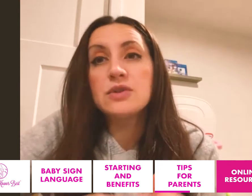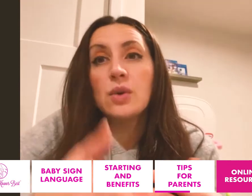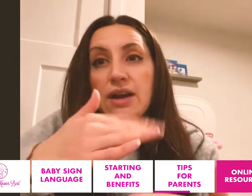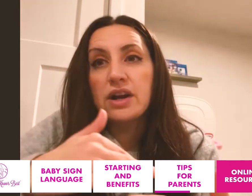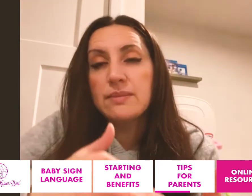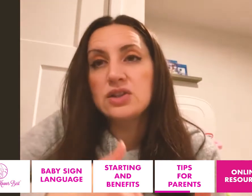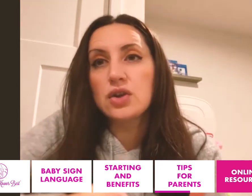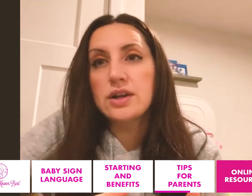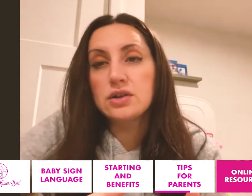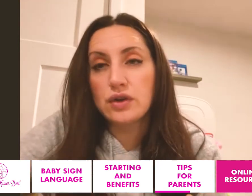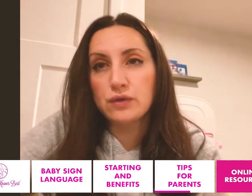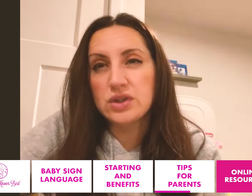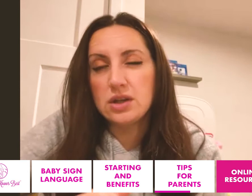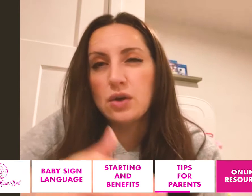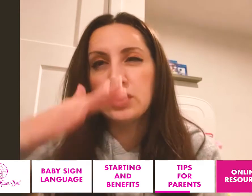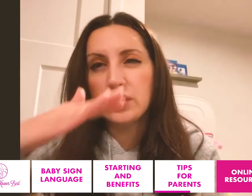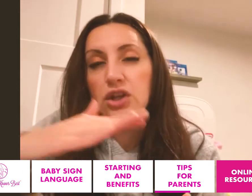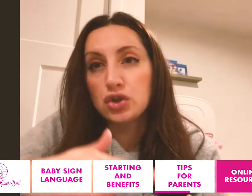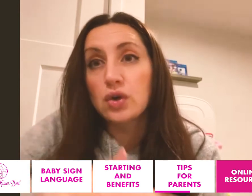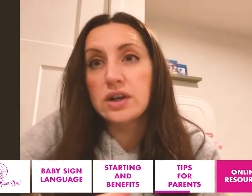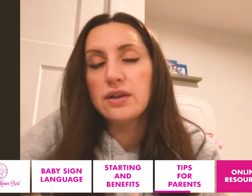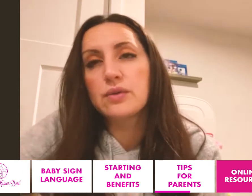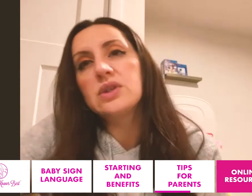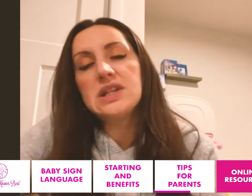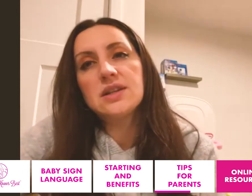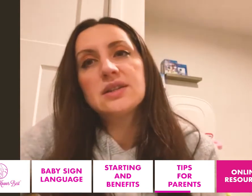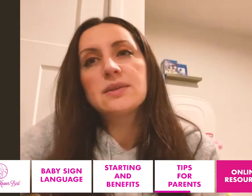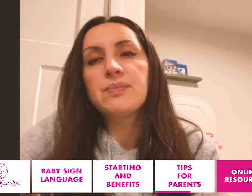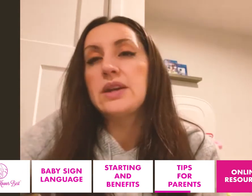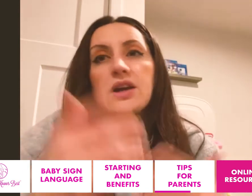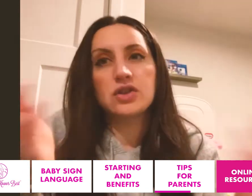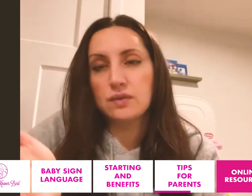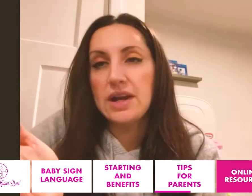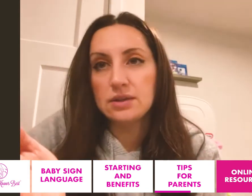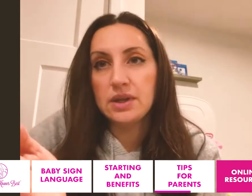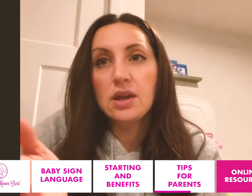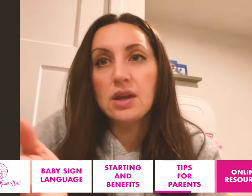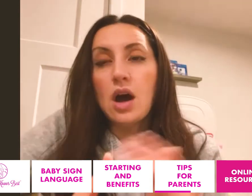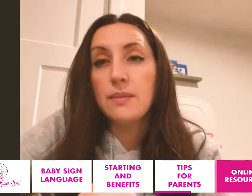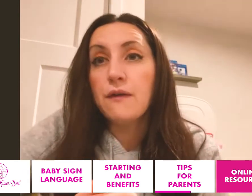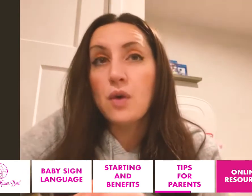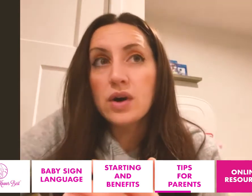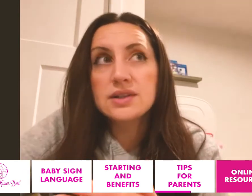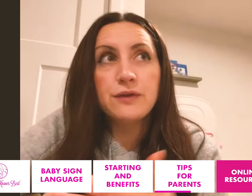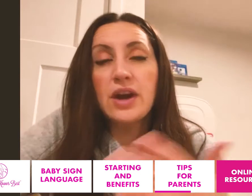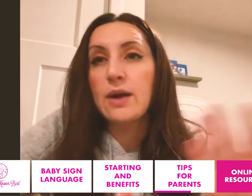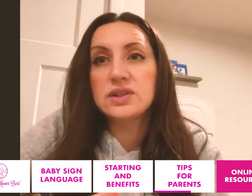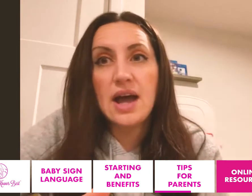I recommend starting during routine, doing it during the routines and not just randomly. Of course, if you're outside and